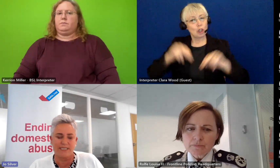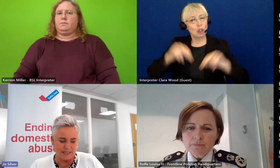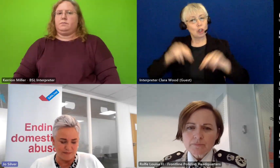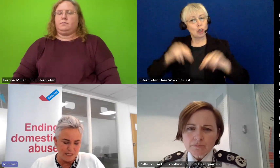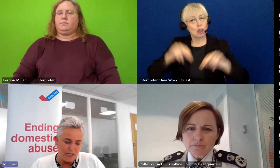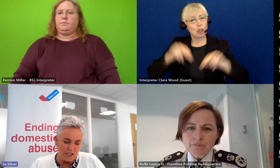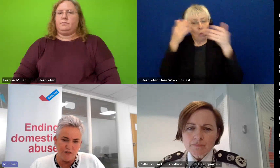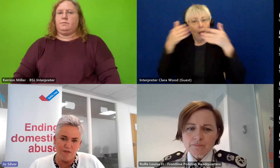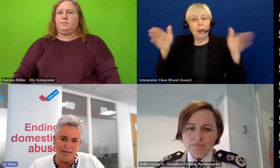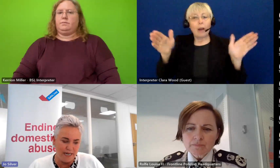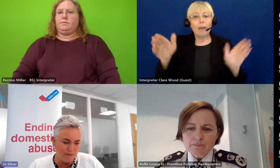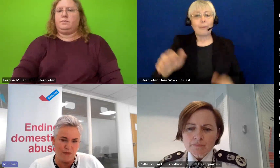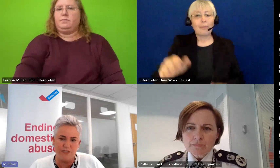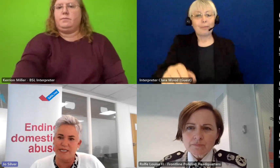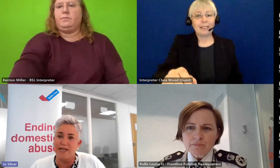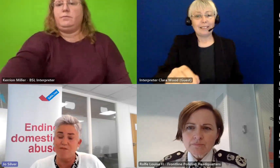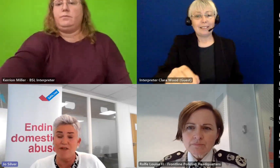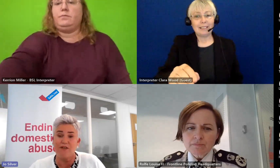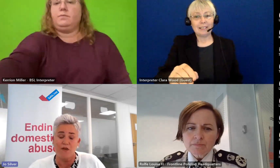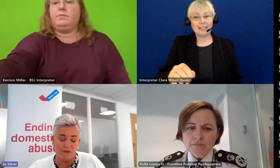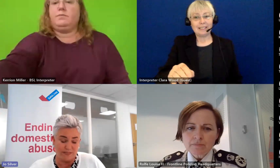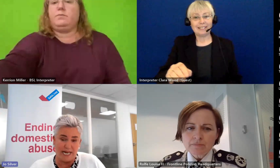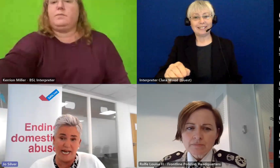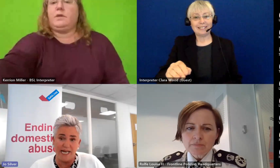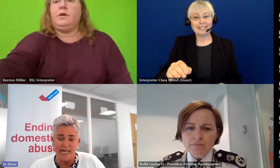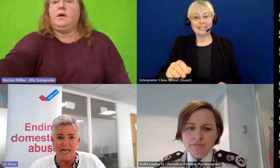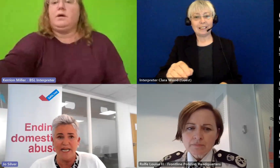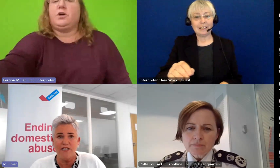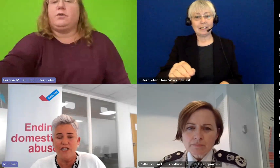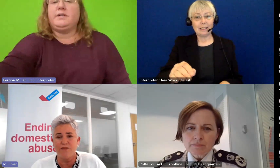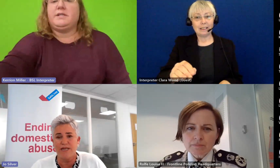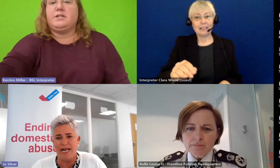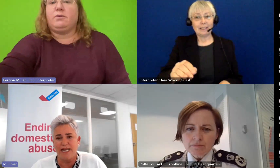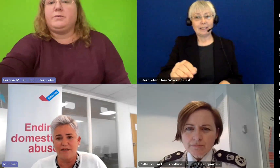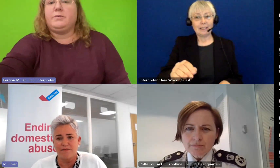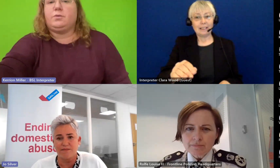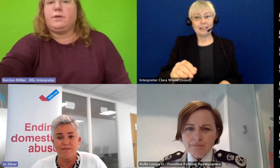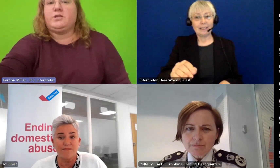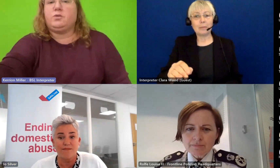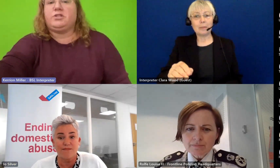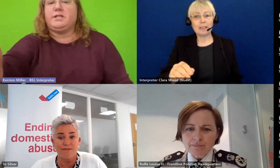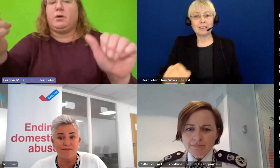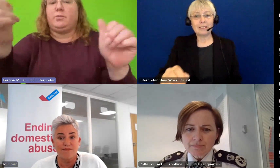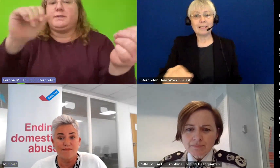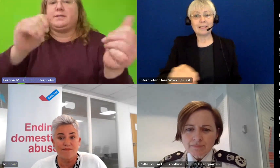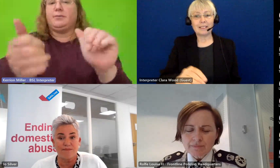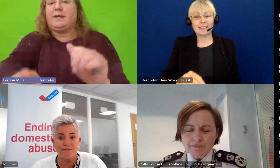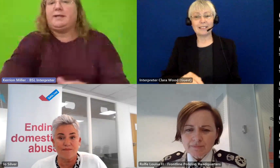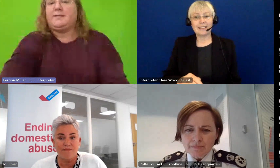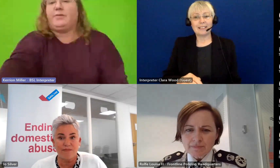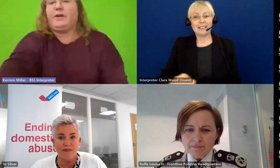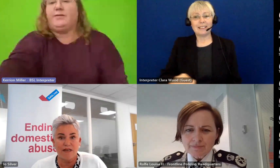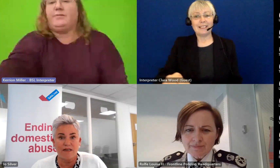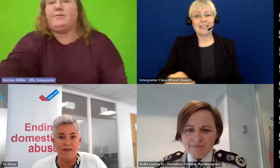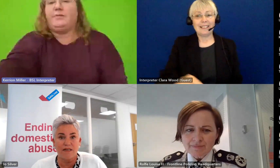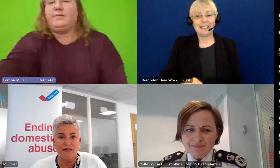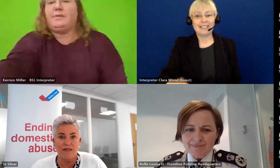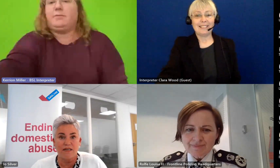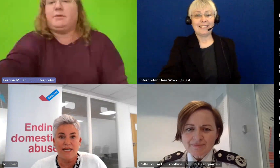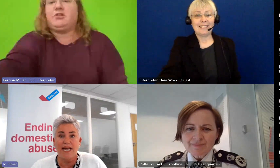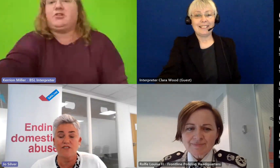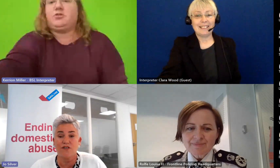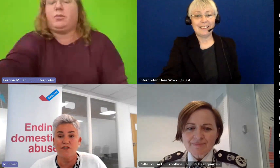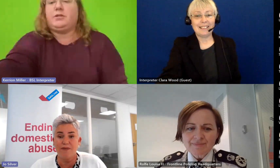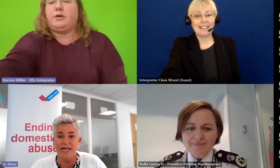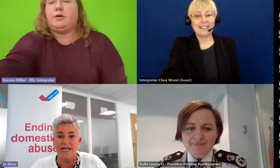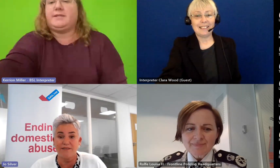to risk. So really important, and we've evolved that. And in Sorry the UK, to interrupt. Could we switch interpreters, please? Sorry.